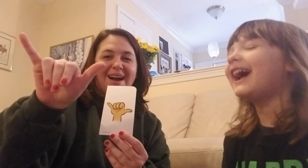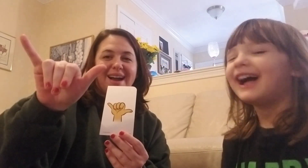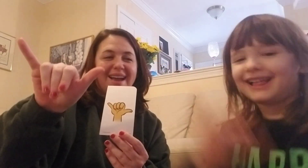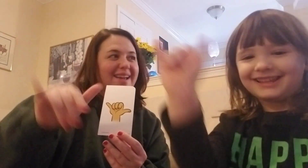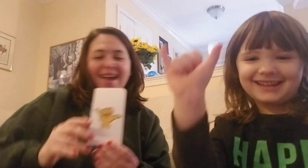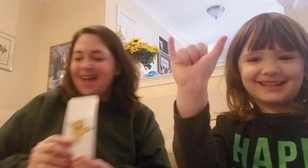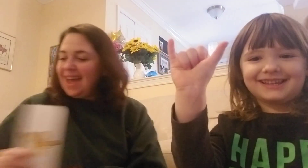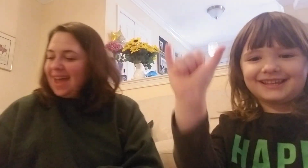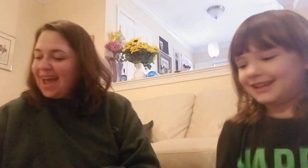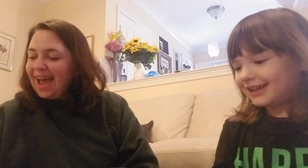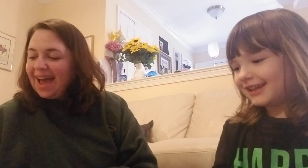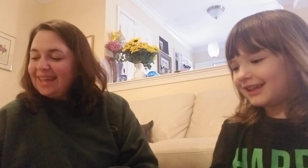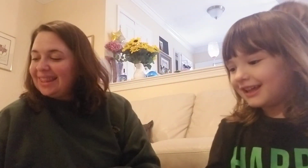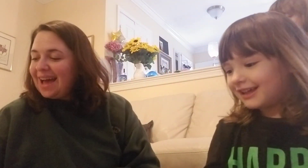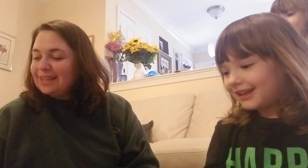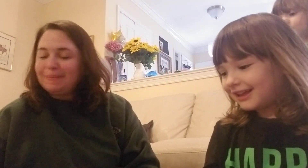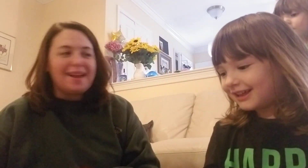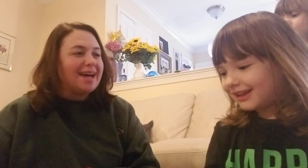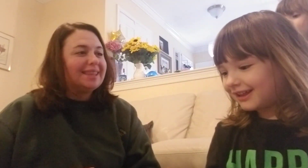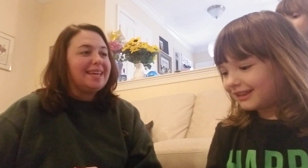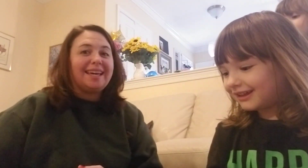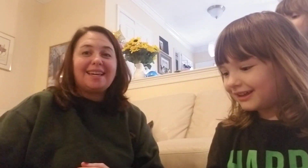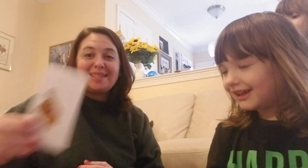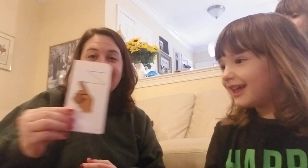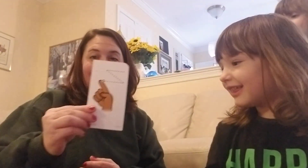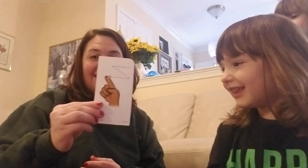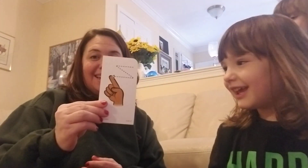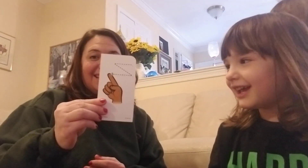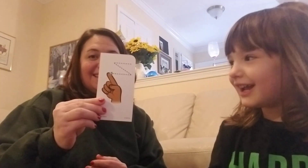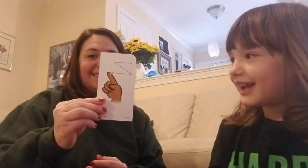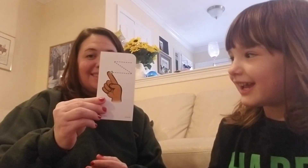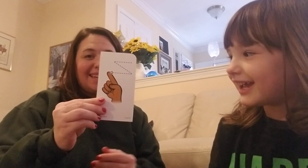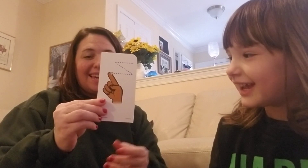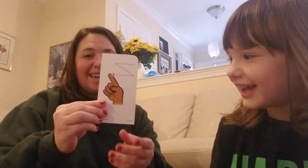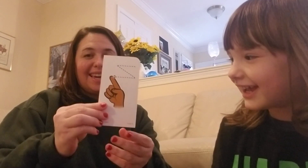Why? And last but not least. Z.